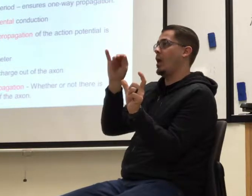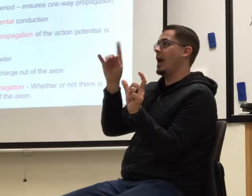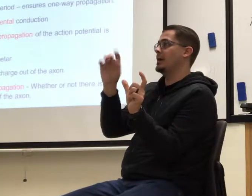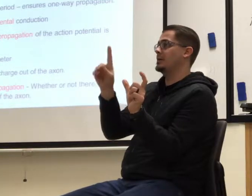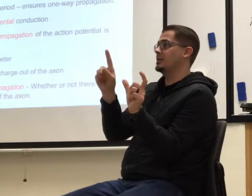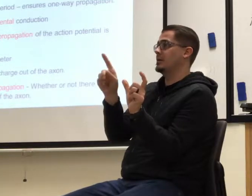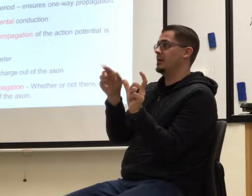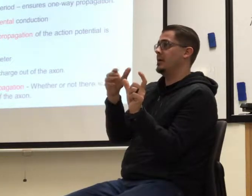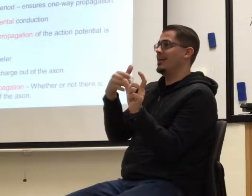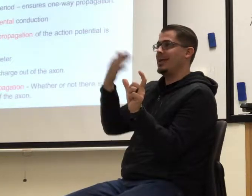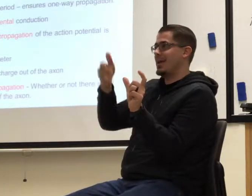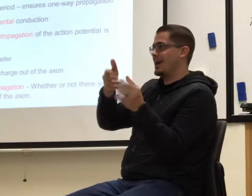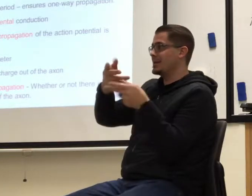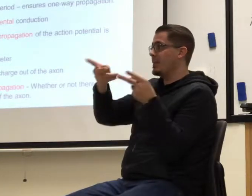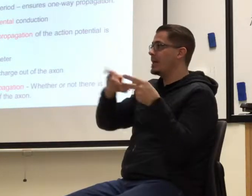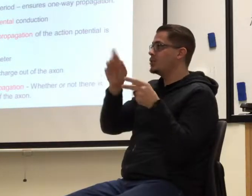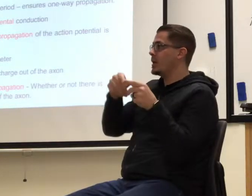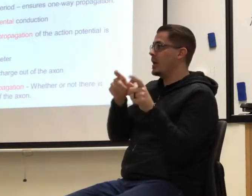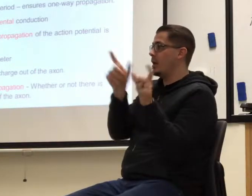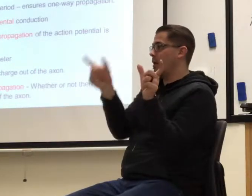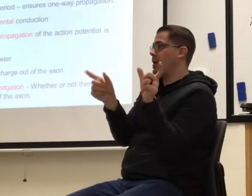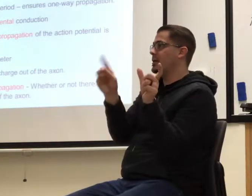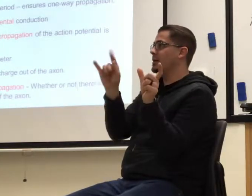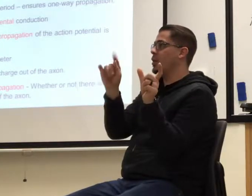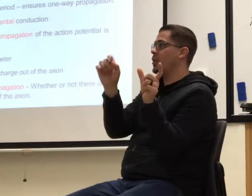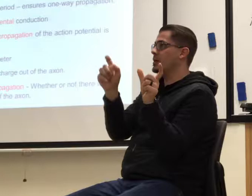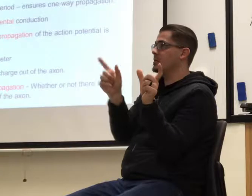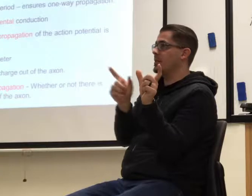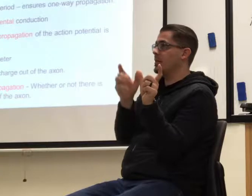The next place you could depolarize is